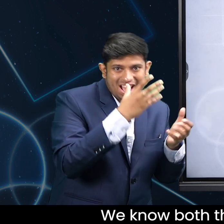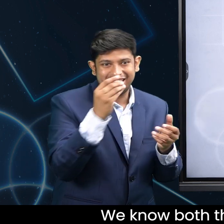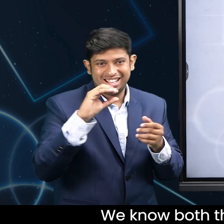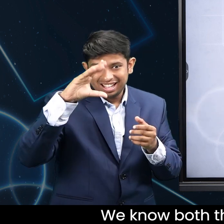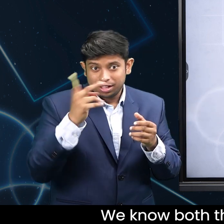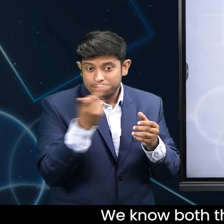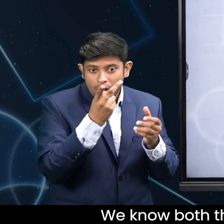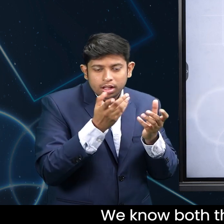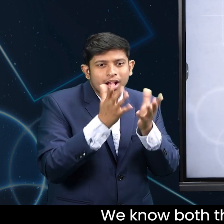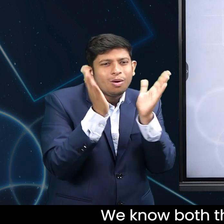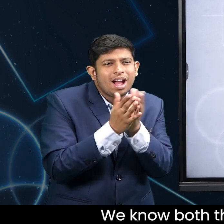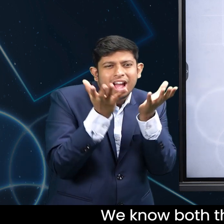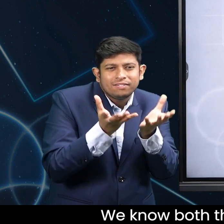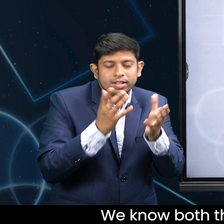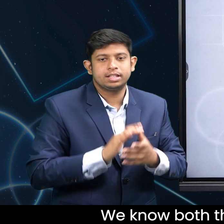of the concrete.